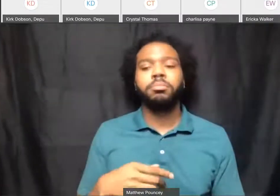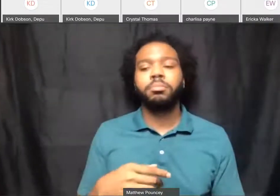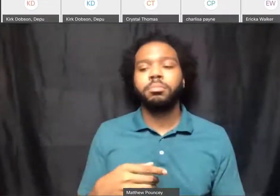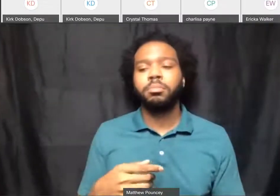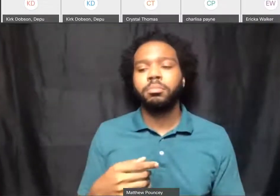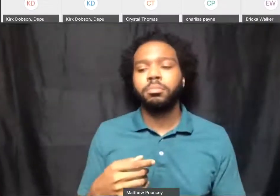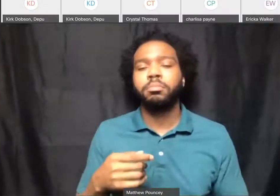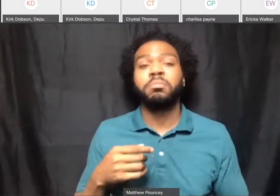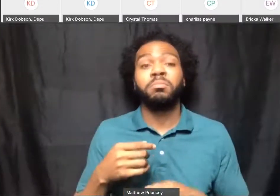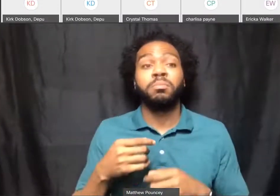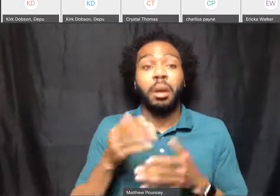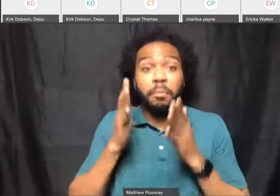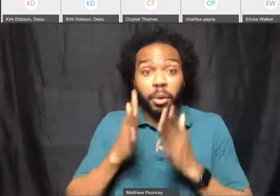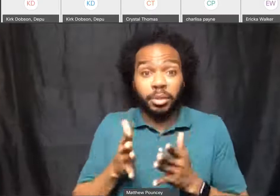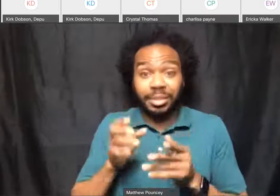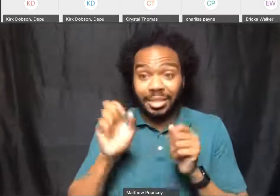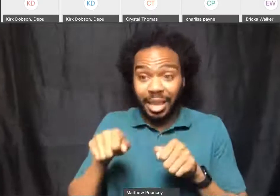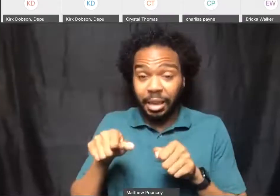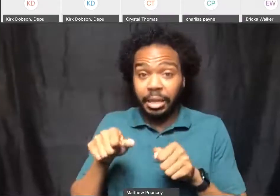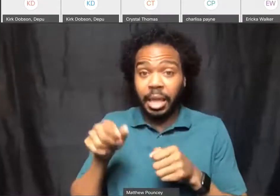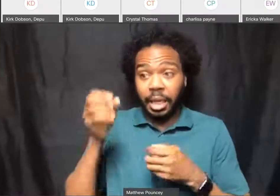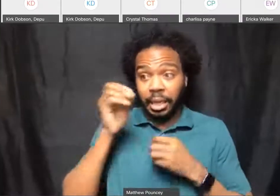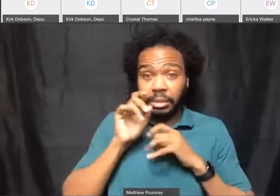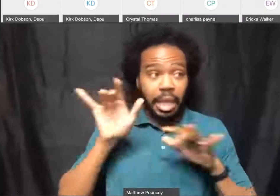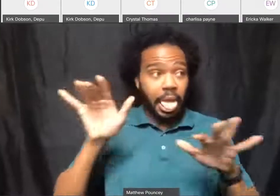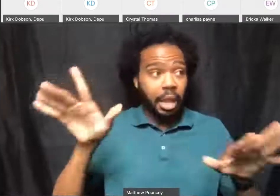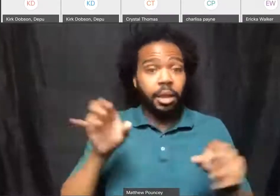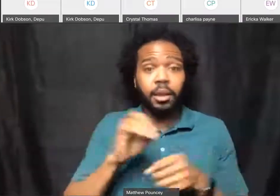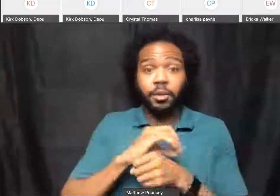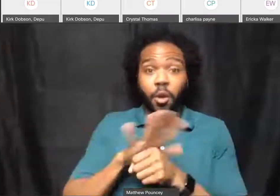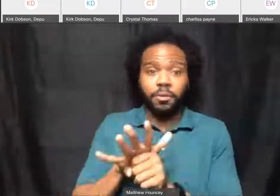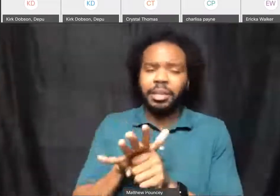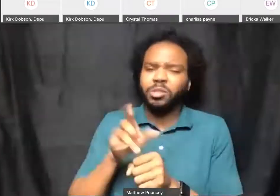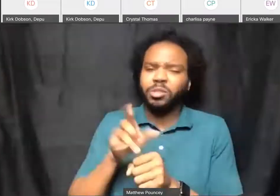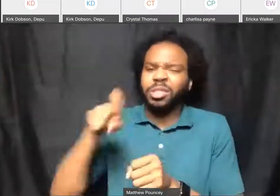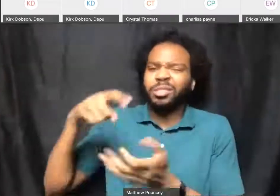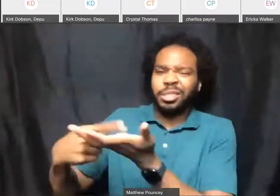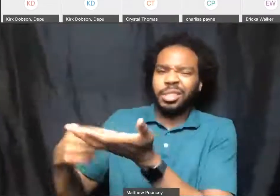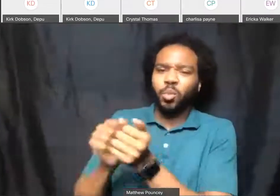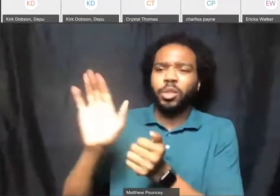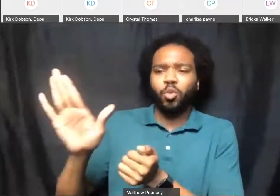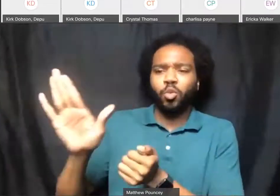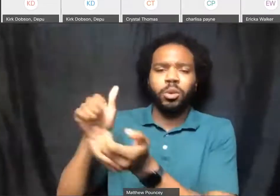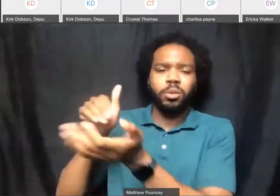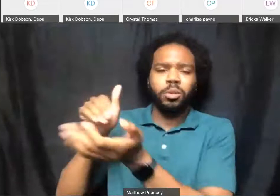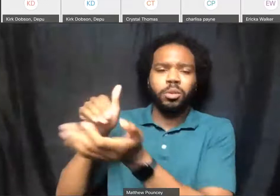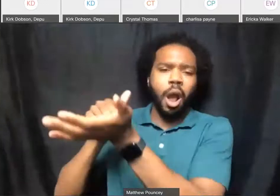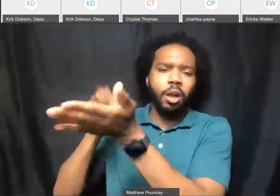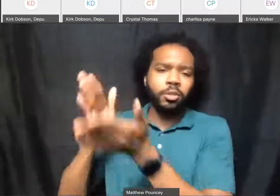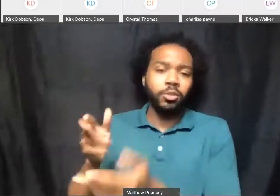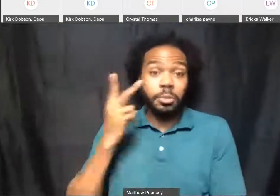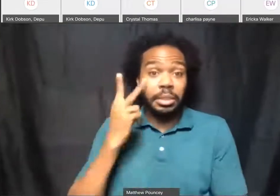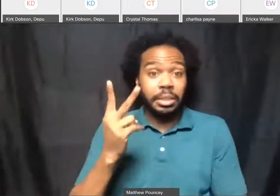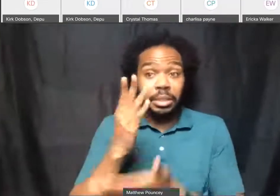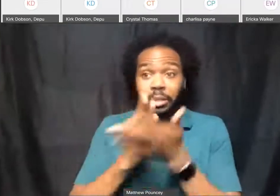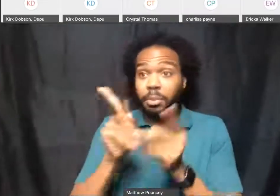with COVID-19 is an issue that should be discussed with your healthcare provider, because we have seen people with COVID-19 who remain